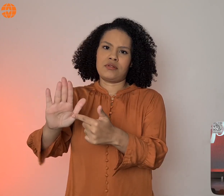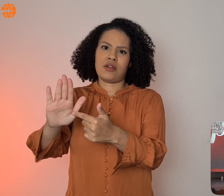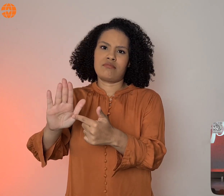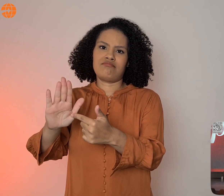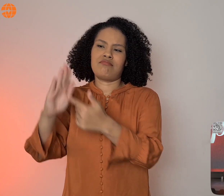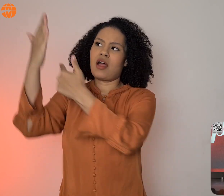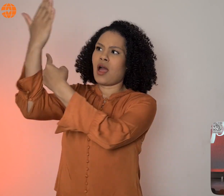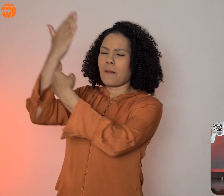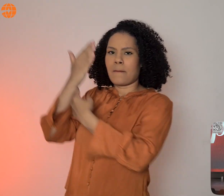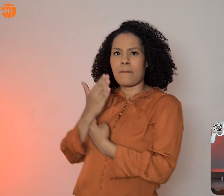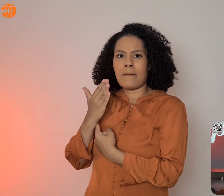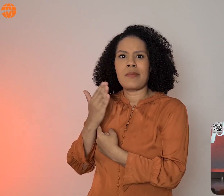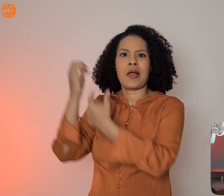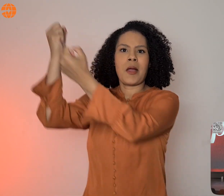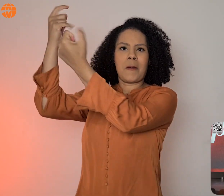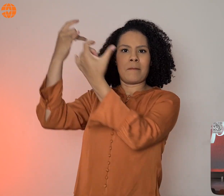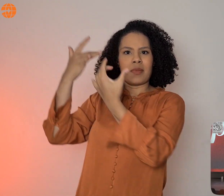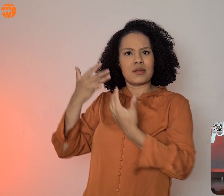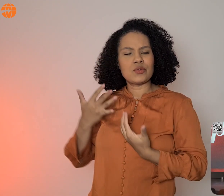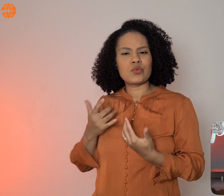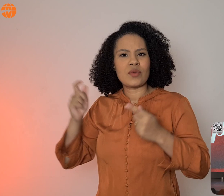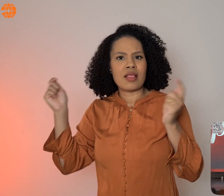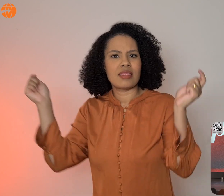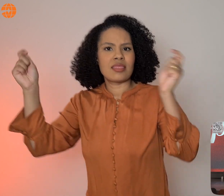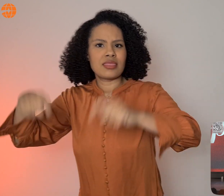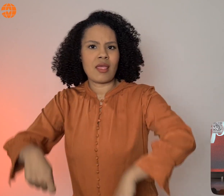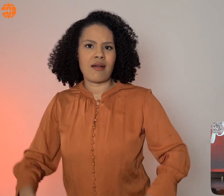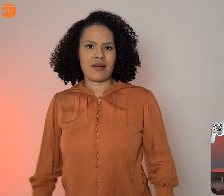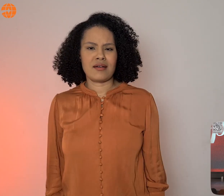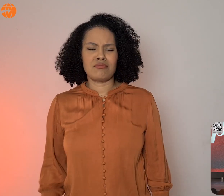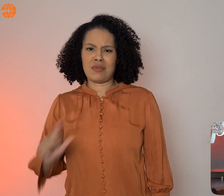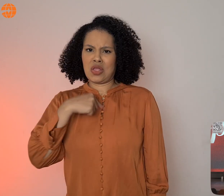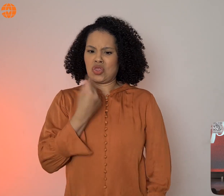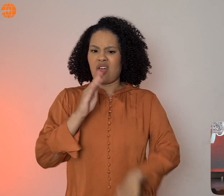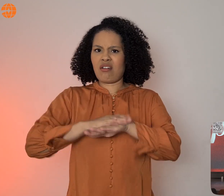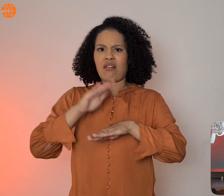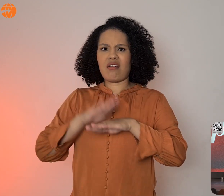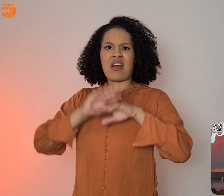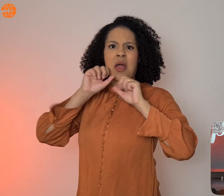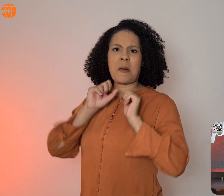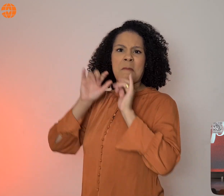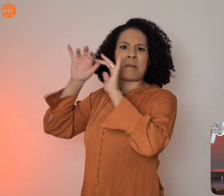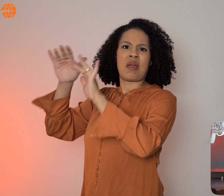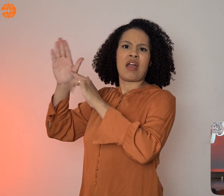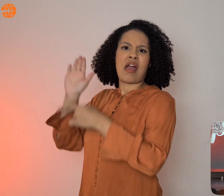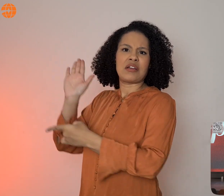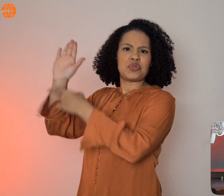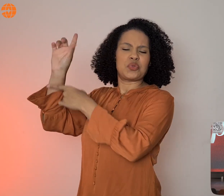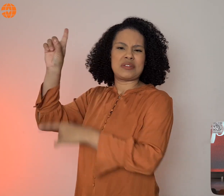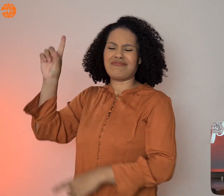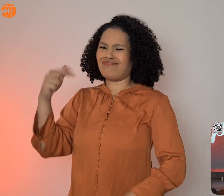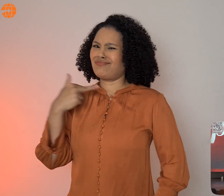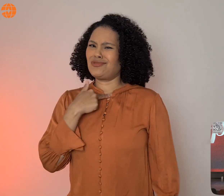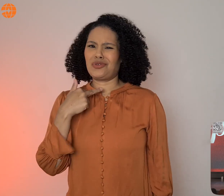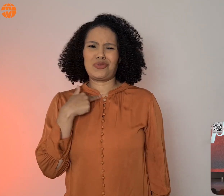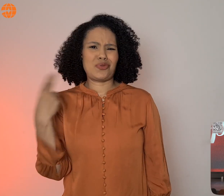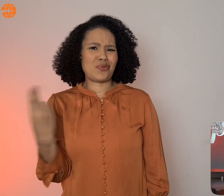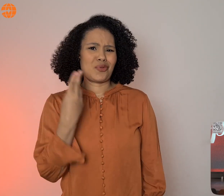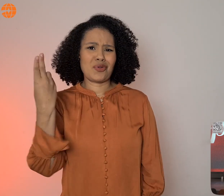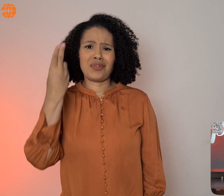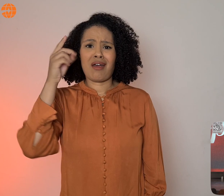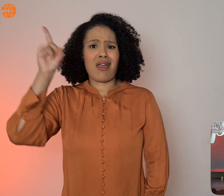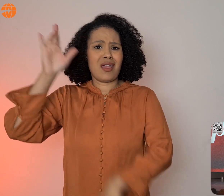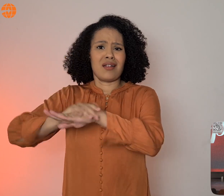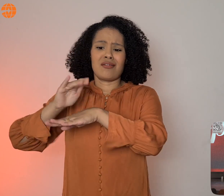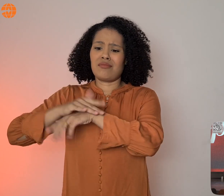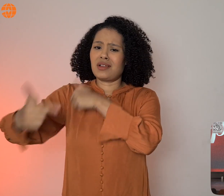us favor, not us. Então o que eu quero dizer é que Deus é aquele que tem a habilidade de nos mostrar favor e nos ajudar, e não nós a I Ele. mean,